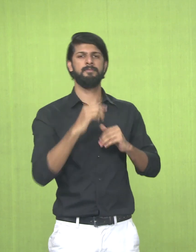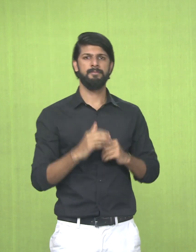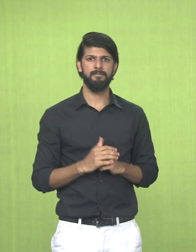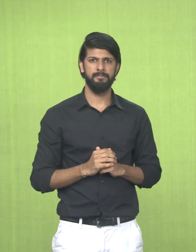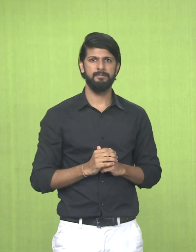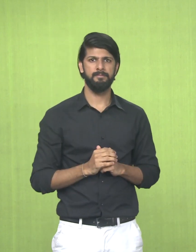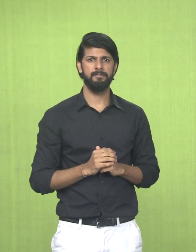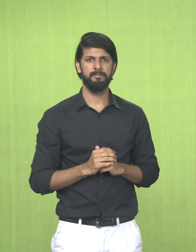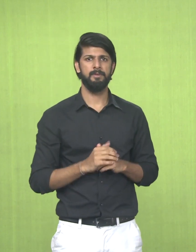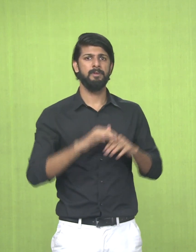caves.